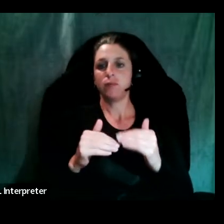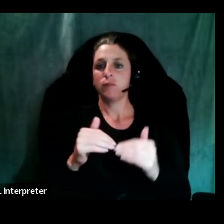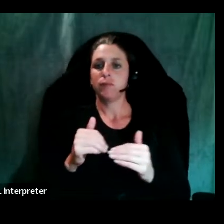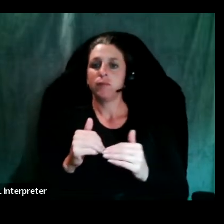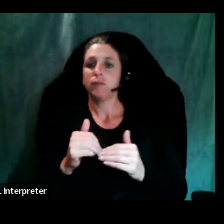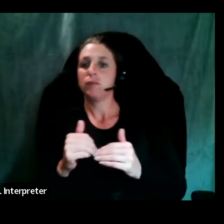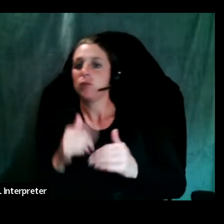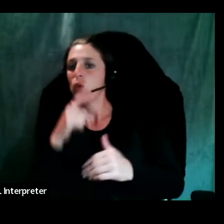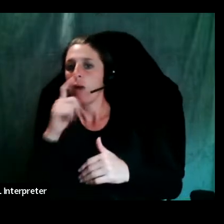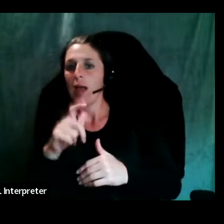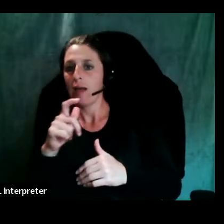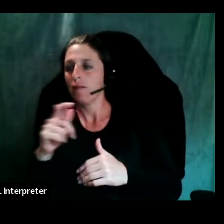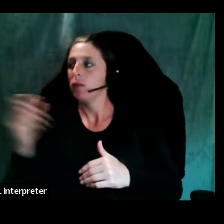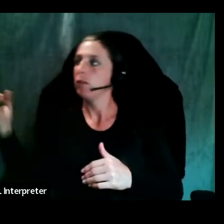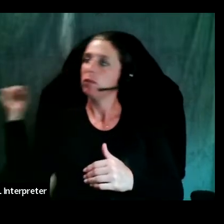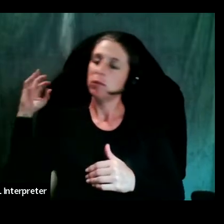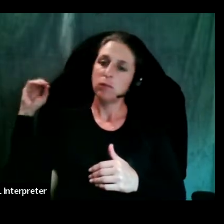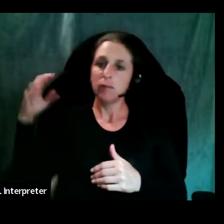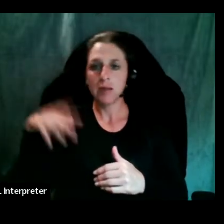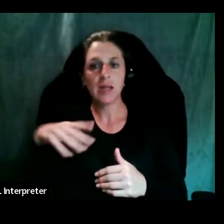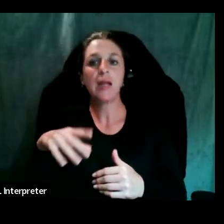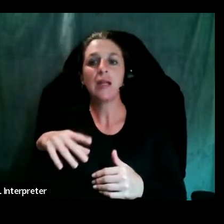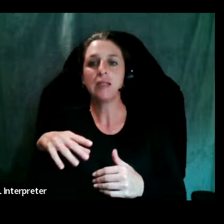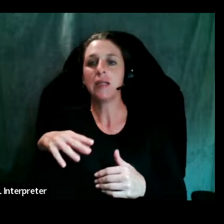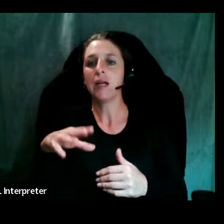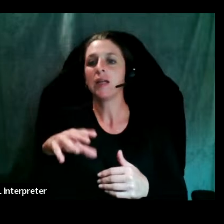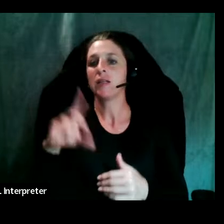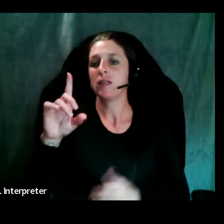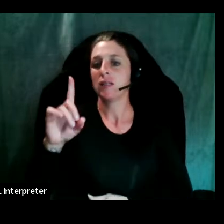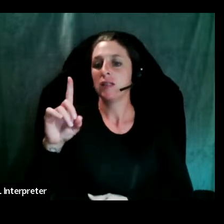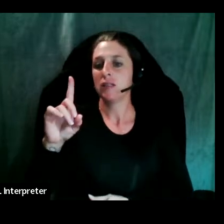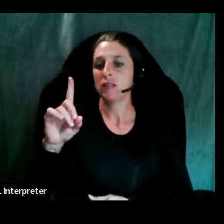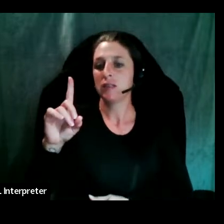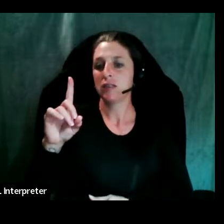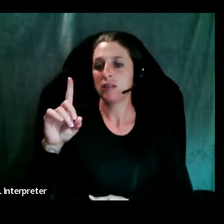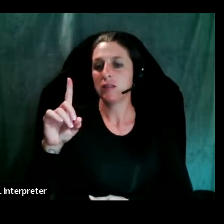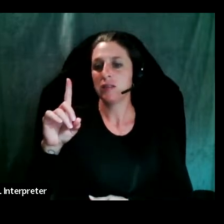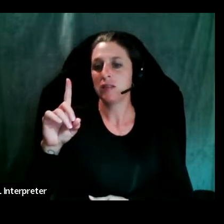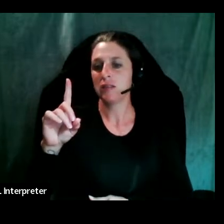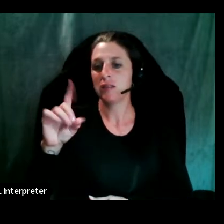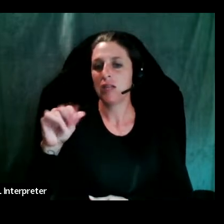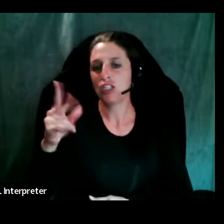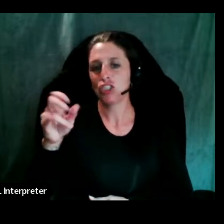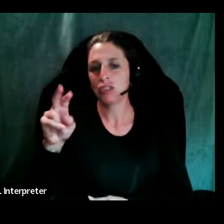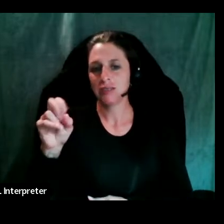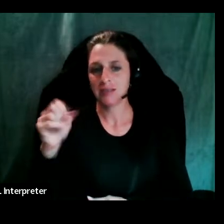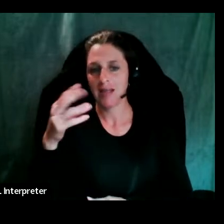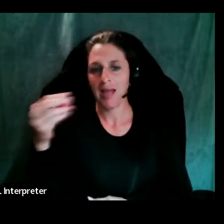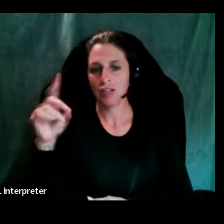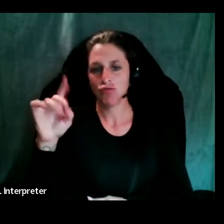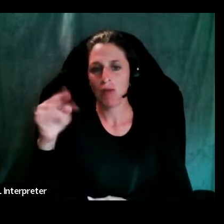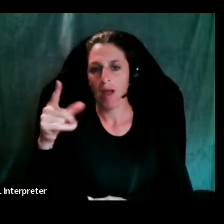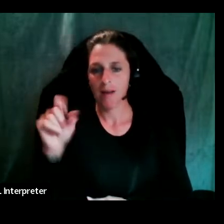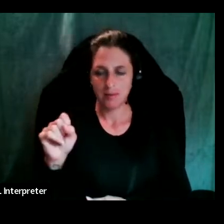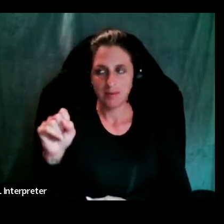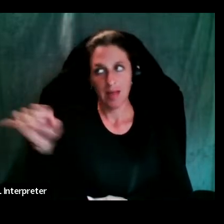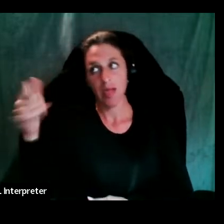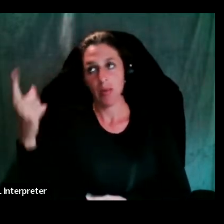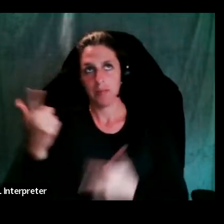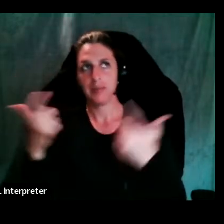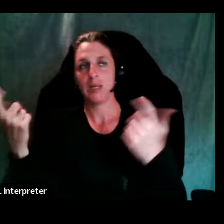what? Dungeons and Dragons is a huge one. So you don't have to put on the boxing, yeah, the boxing gear,